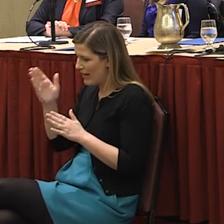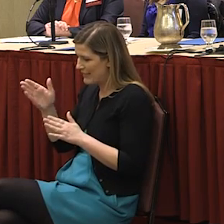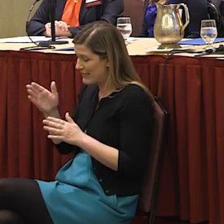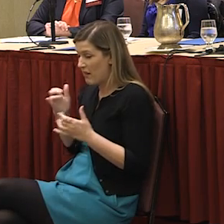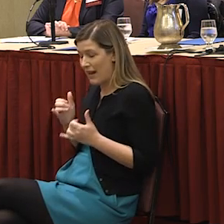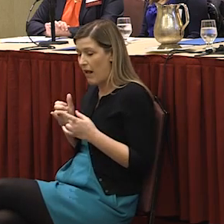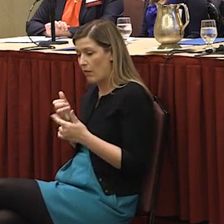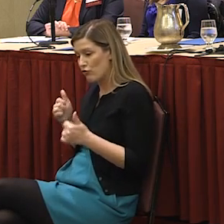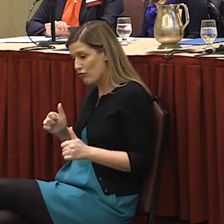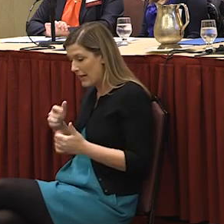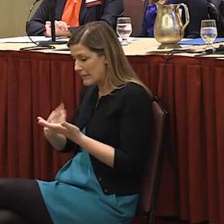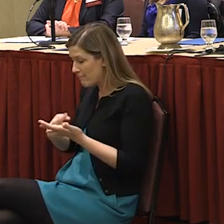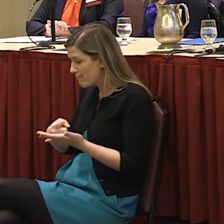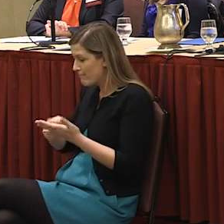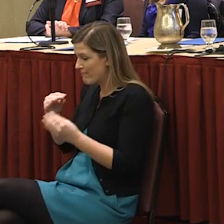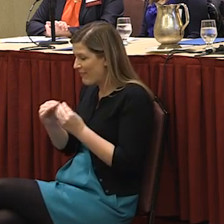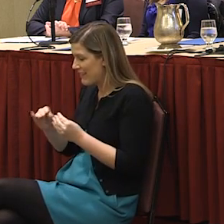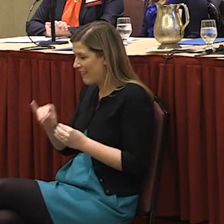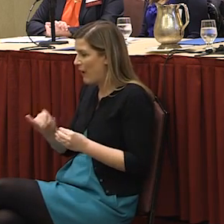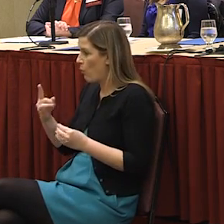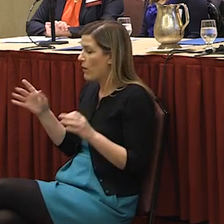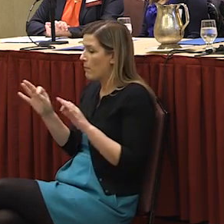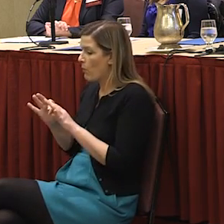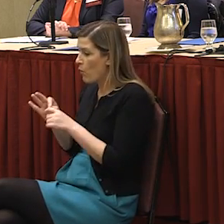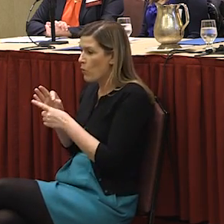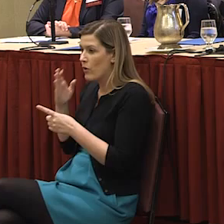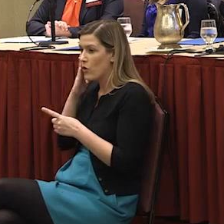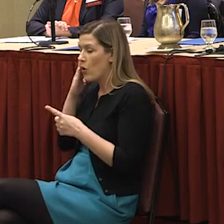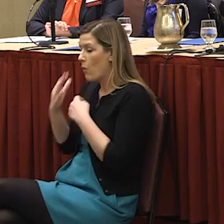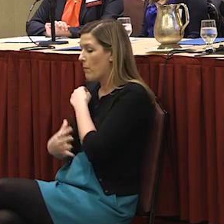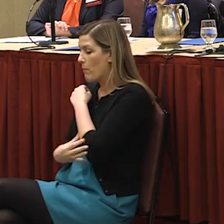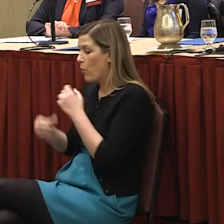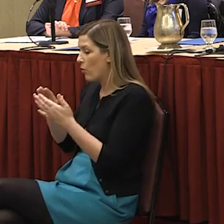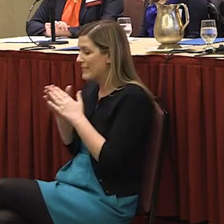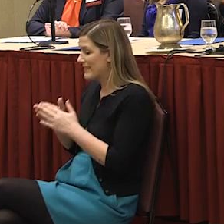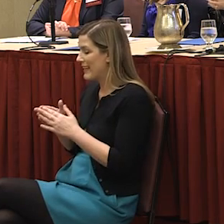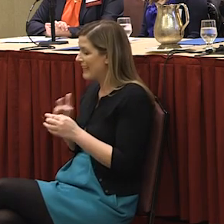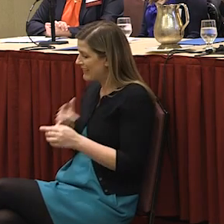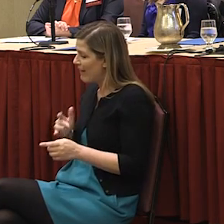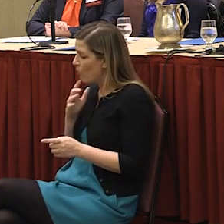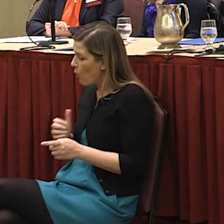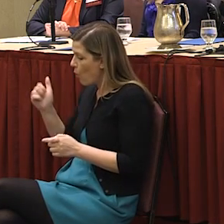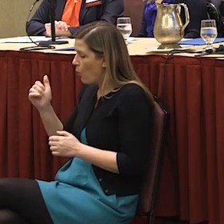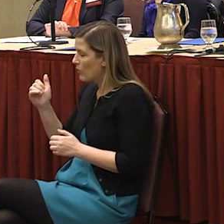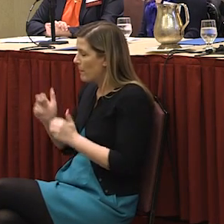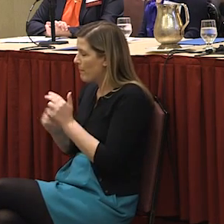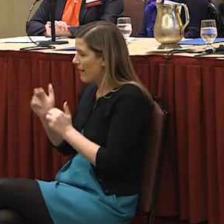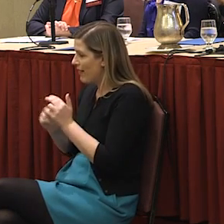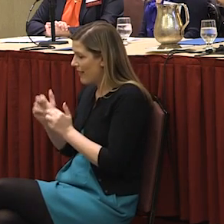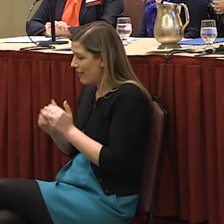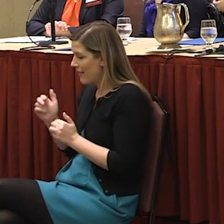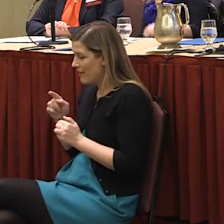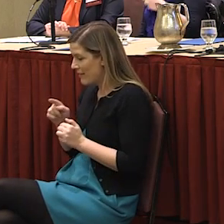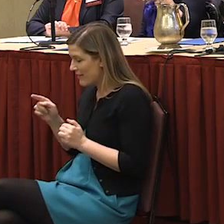being tackled, being discussed, because one of the important things is, as we know, in the core cities, they are the oldest schools. We know that in the core cities,